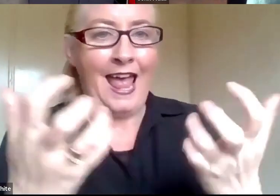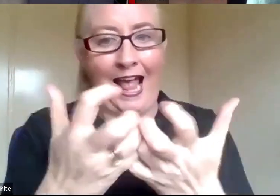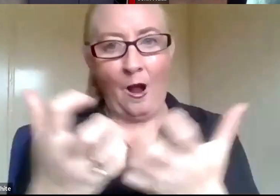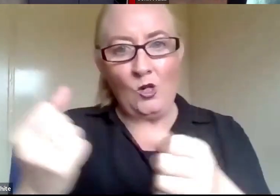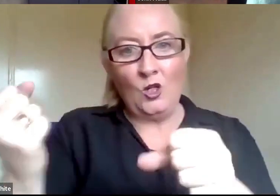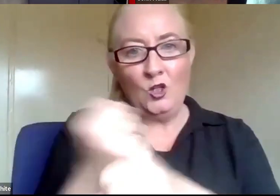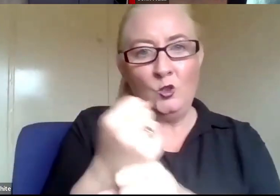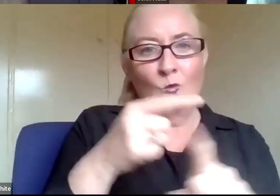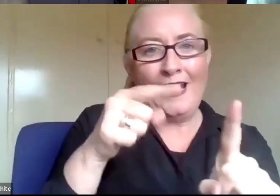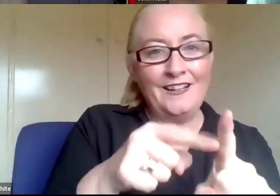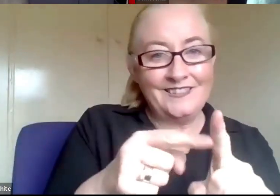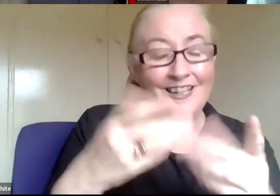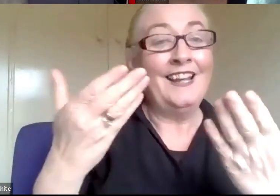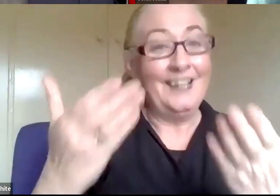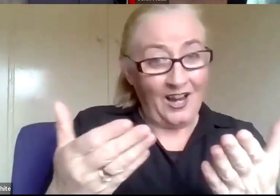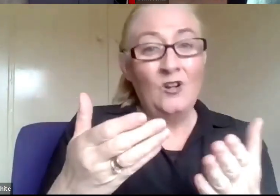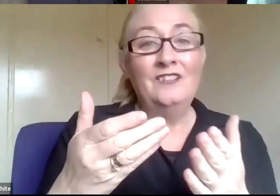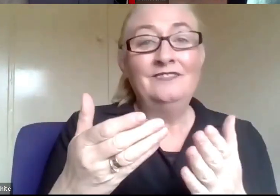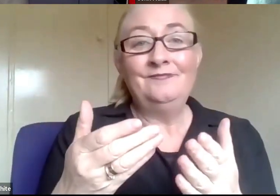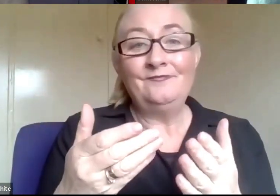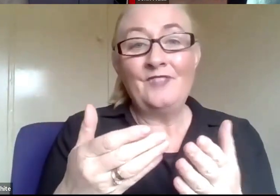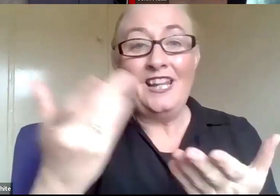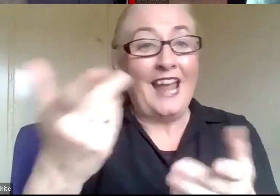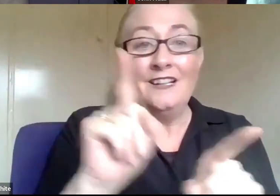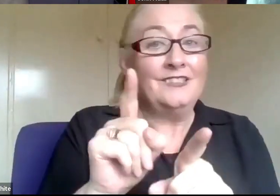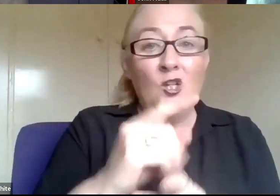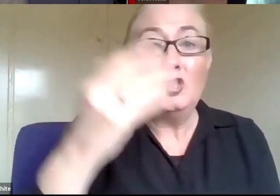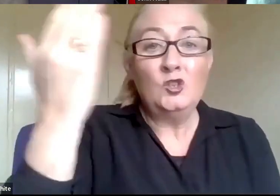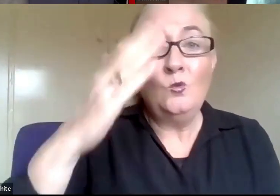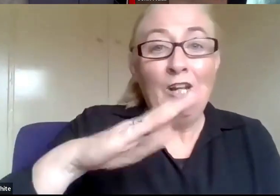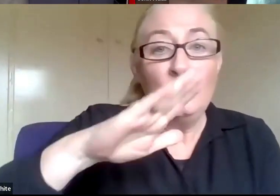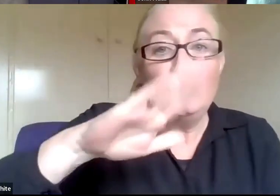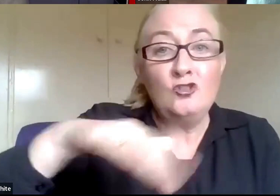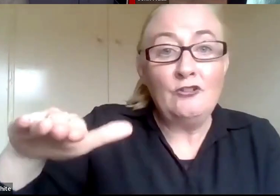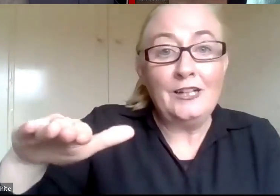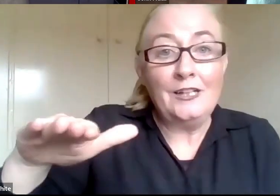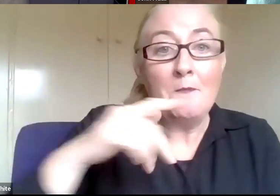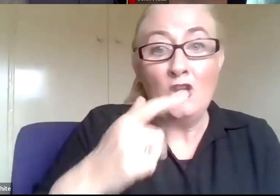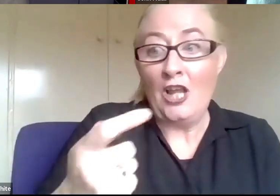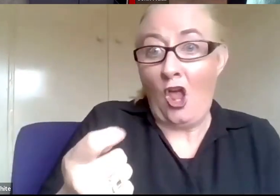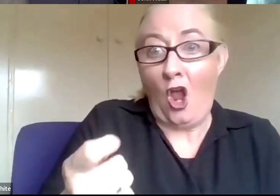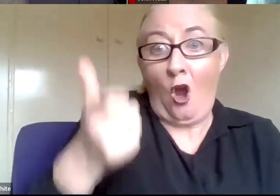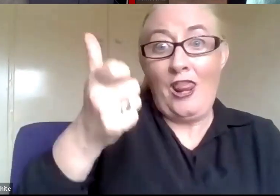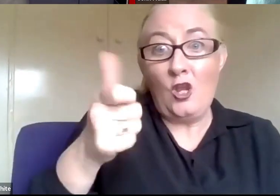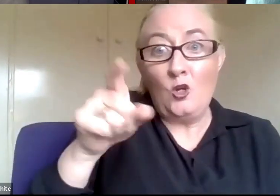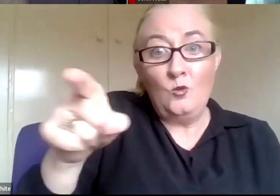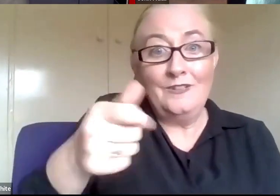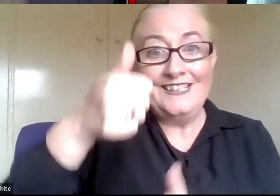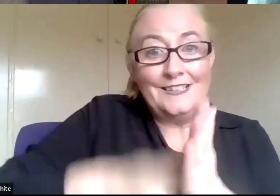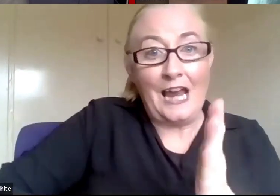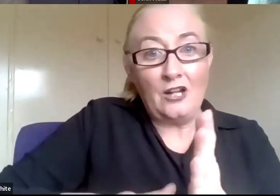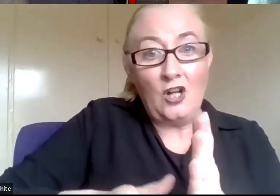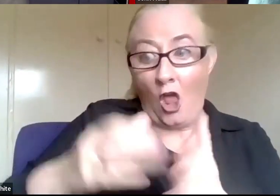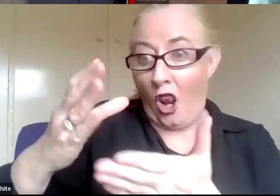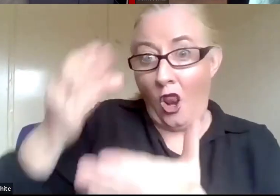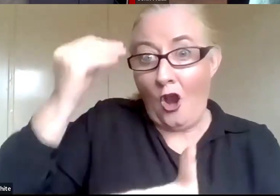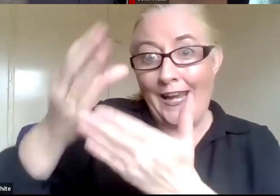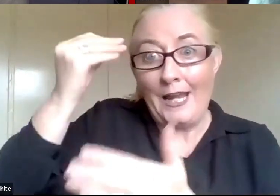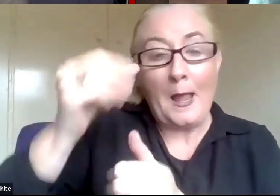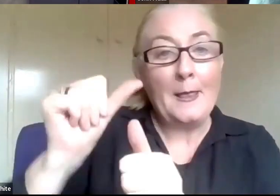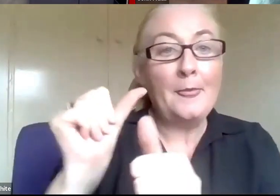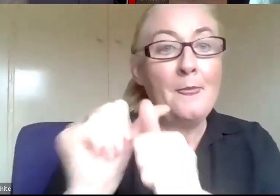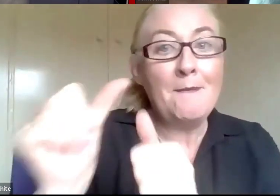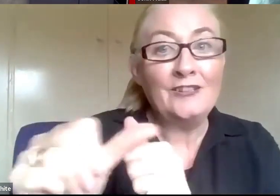children, because the earlier you start learning, the better. So I would hope that many deaf